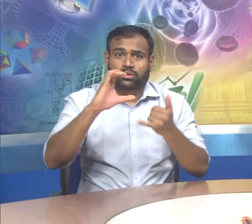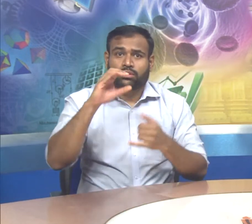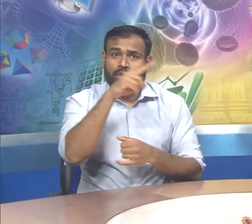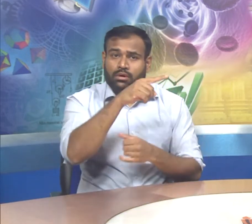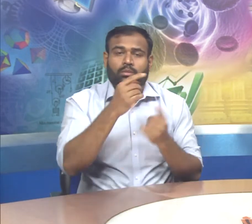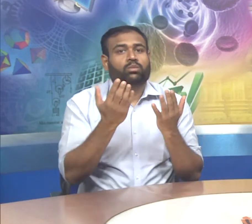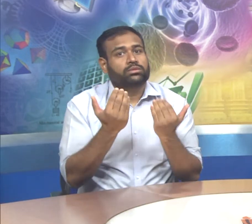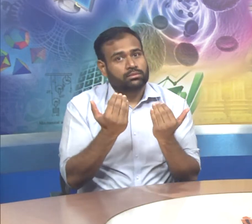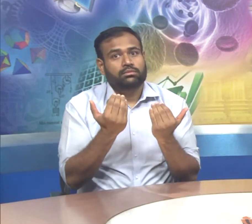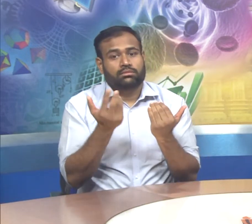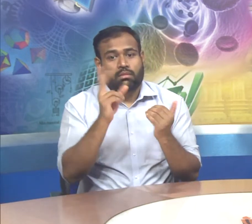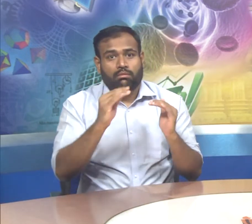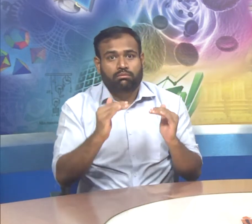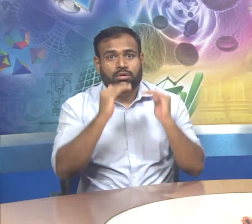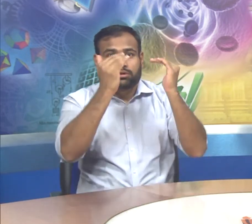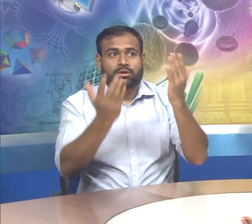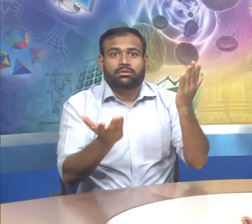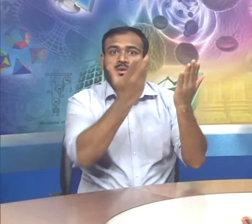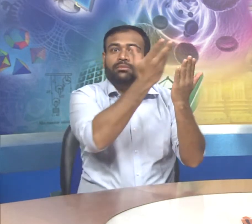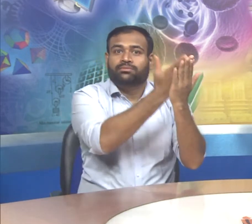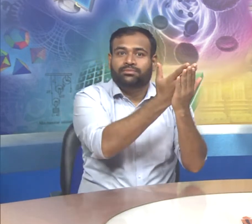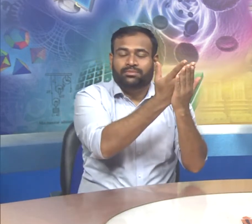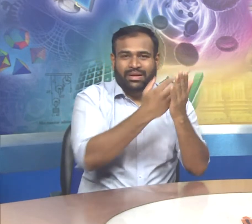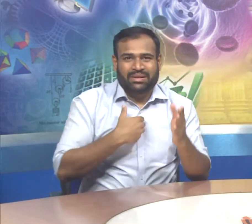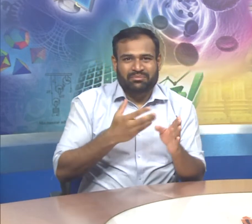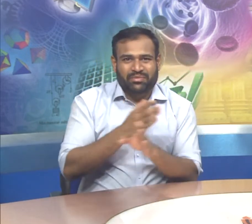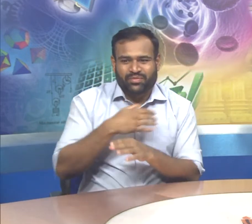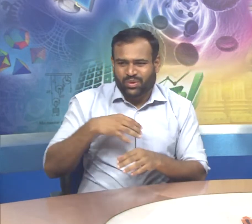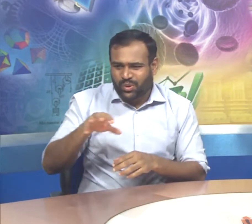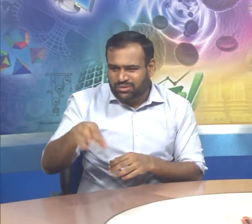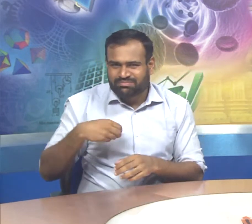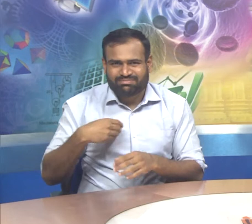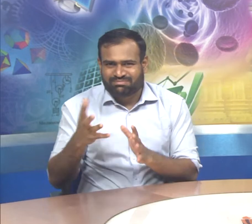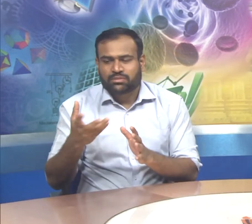The Supreme Court has vast appellate